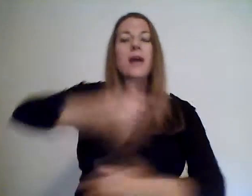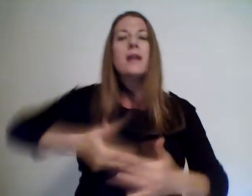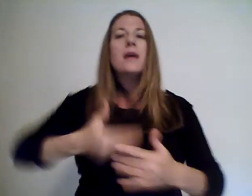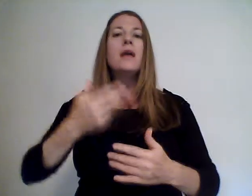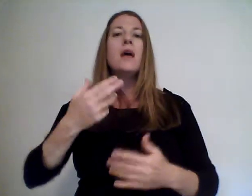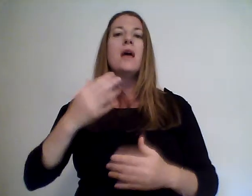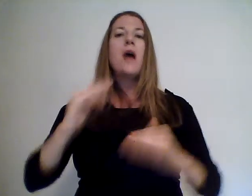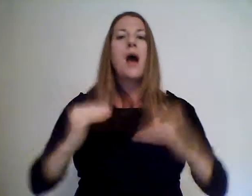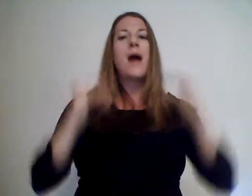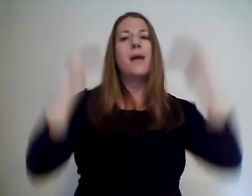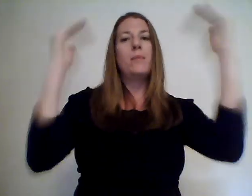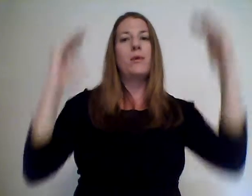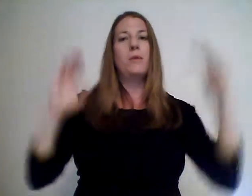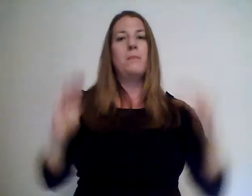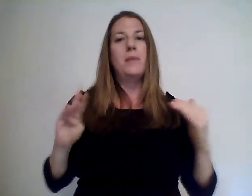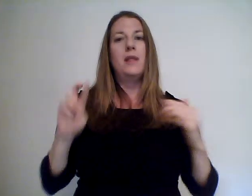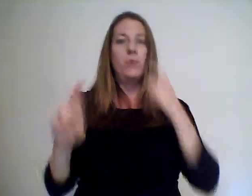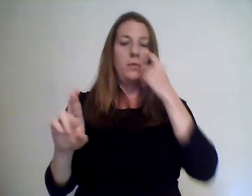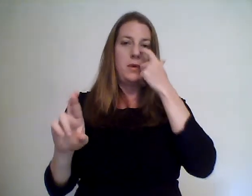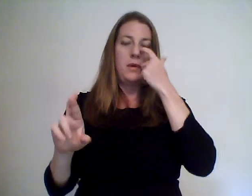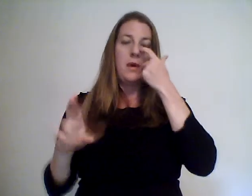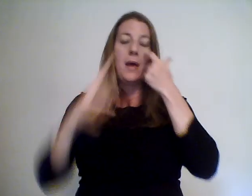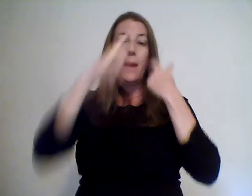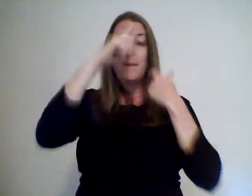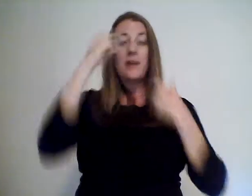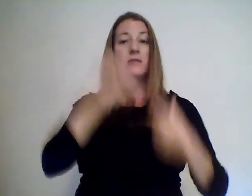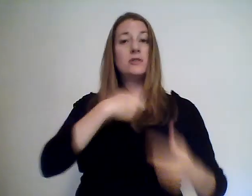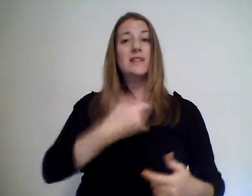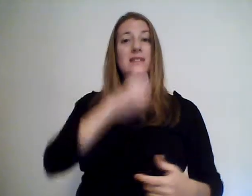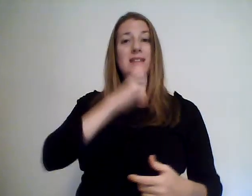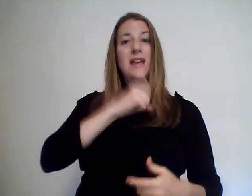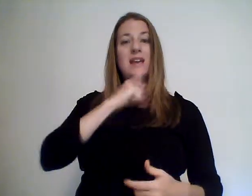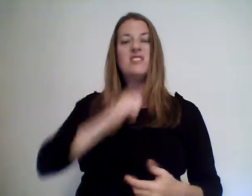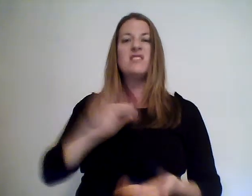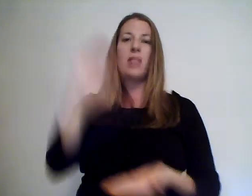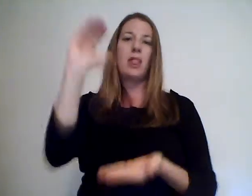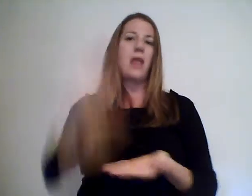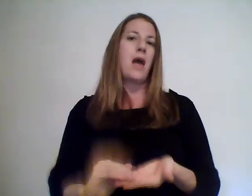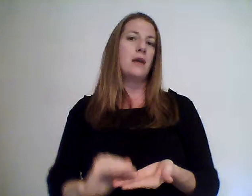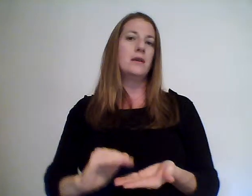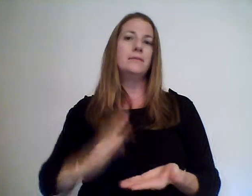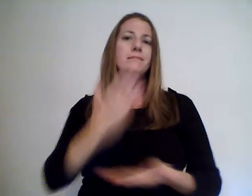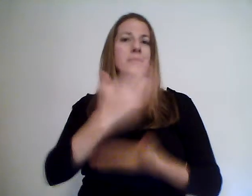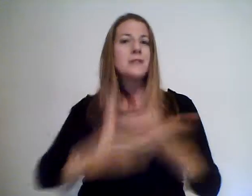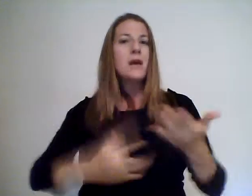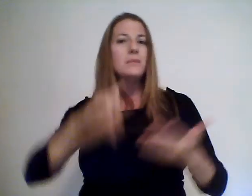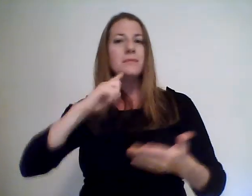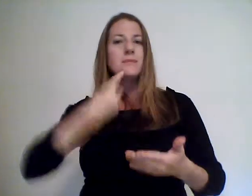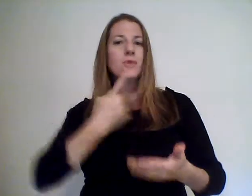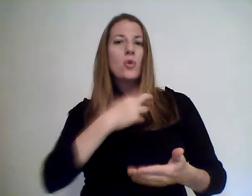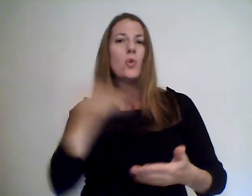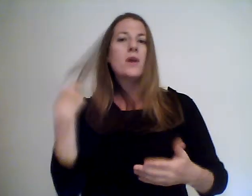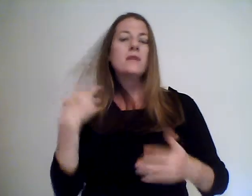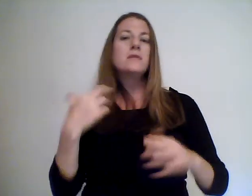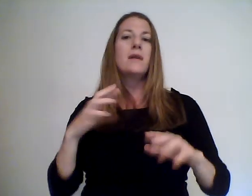hyperbilirubinemia. Given Jason's gestational age and lack of some significant risk factors, e.g. hemolytic